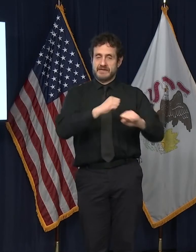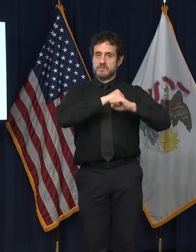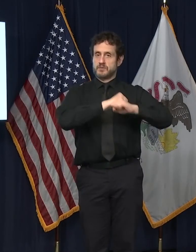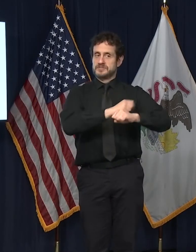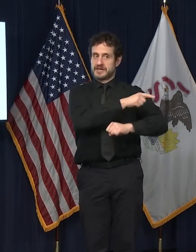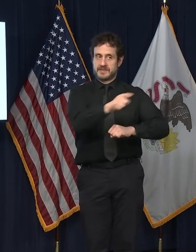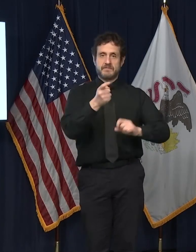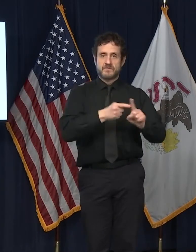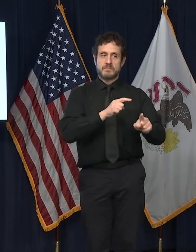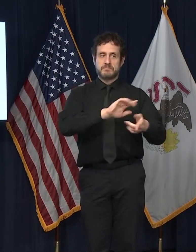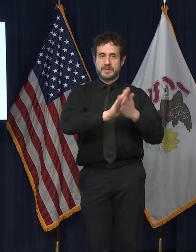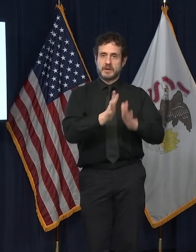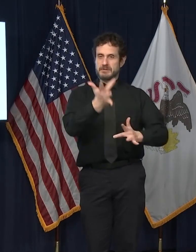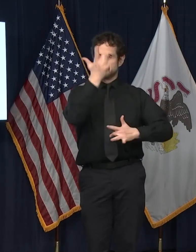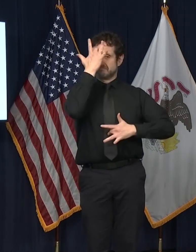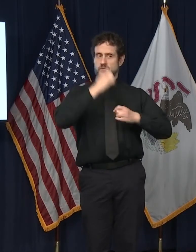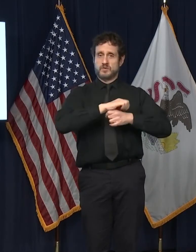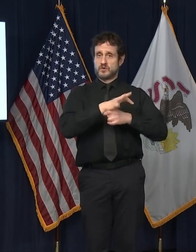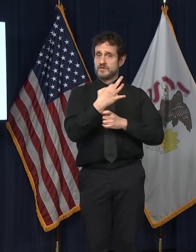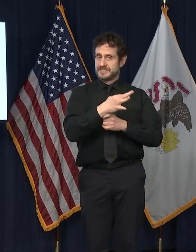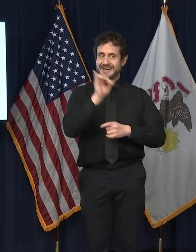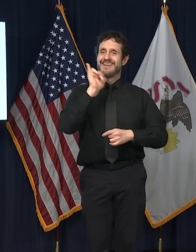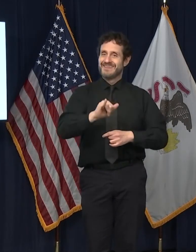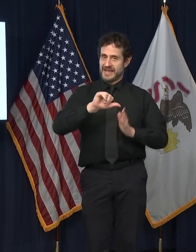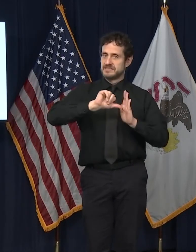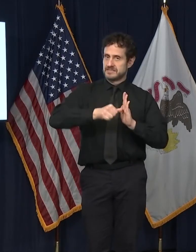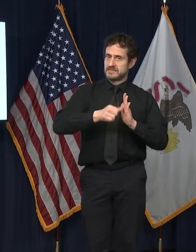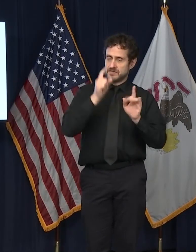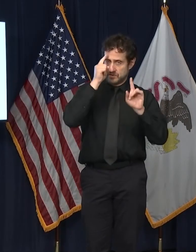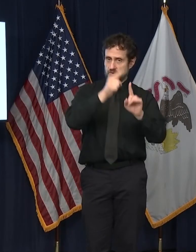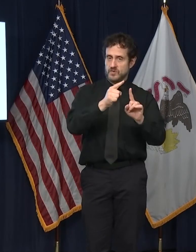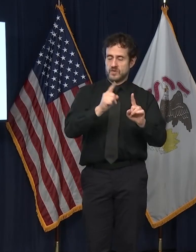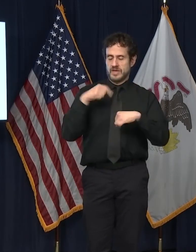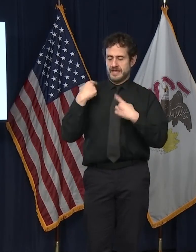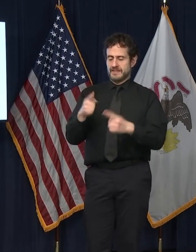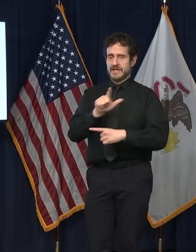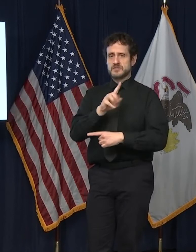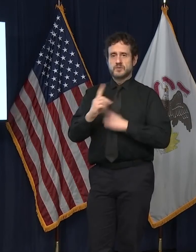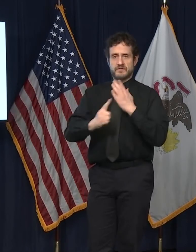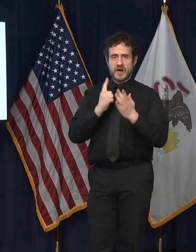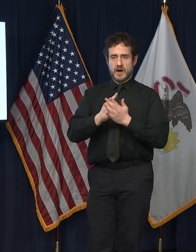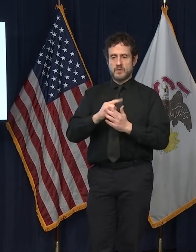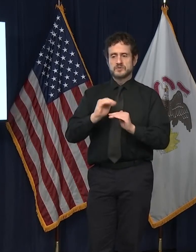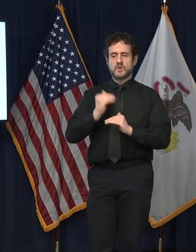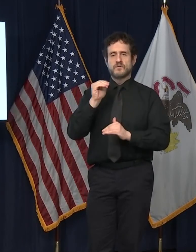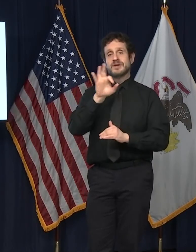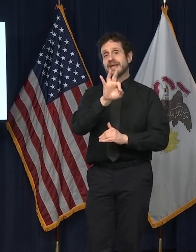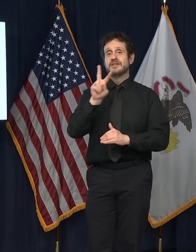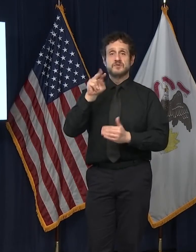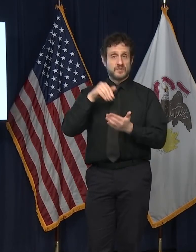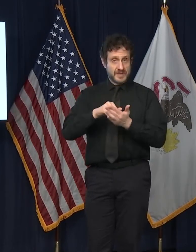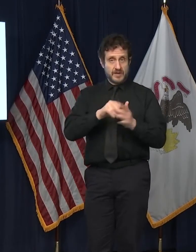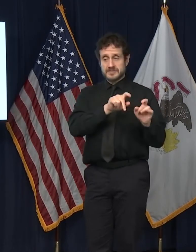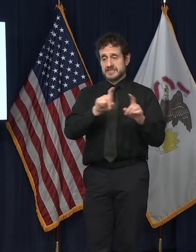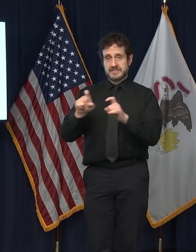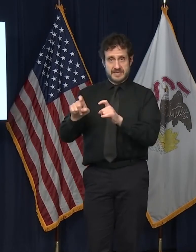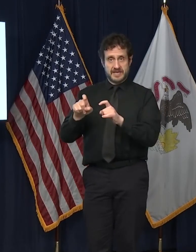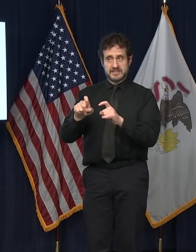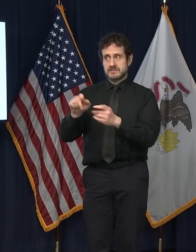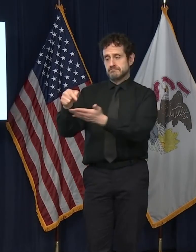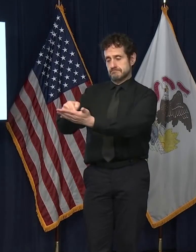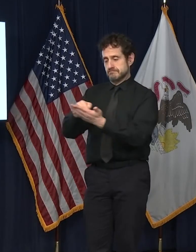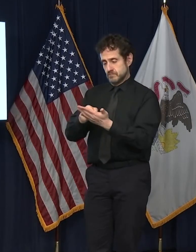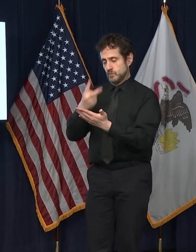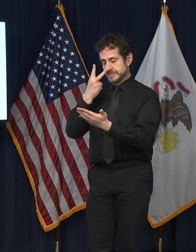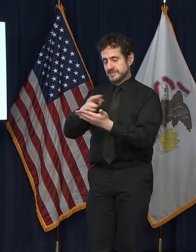is our focus. In the last 24 hours, more than 92,000 COVID-19 tests were